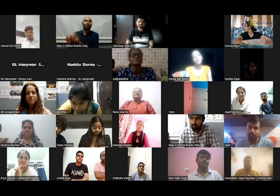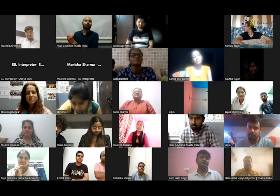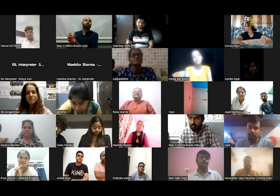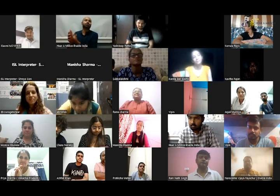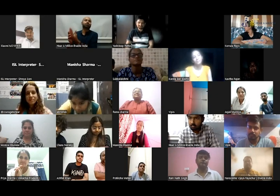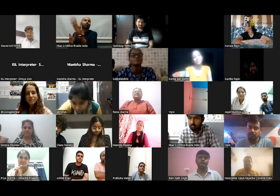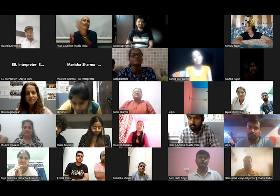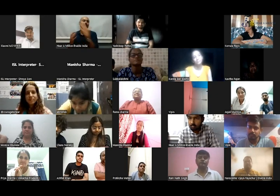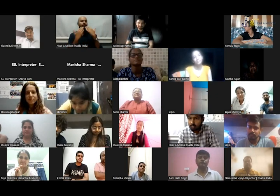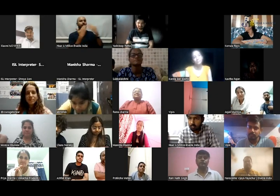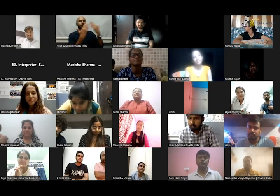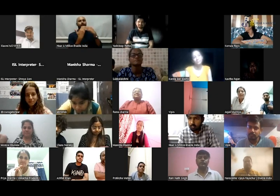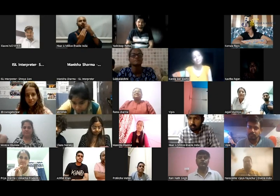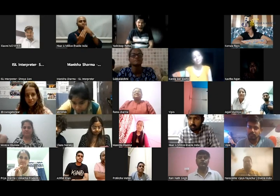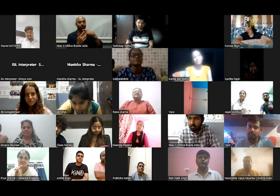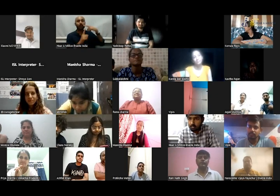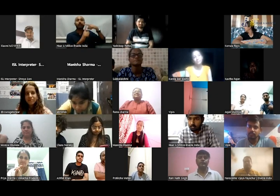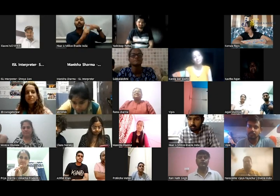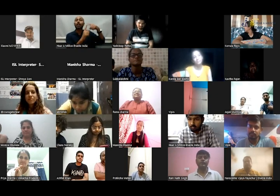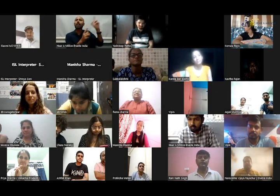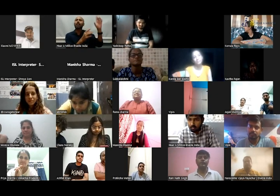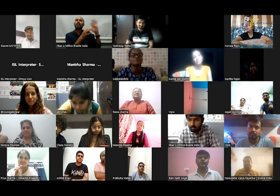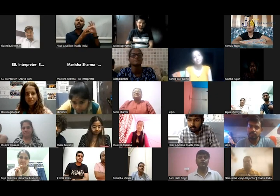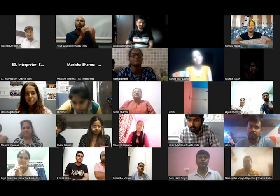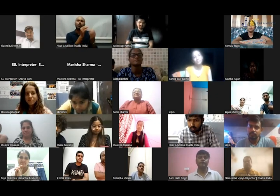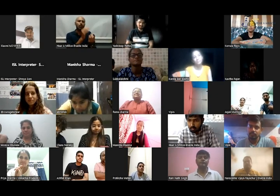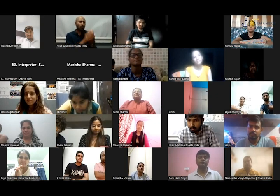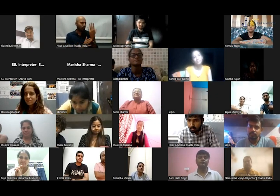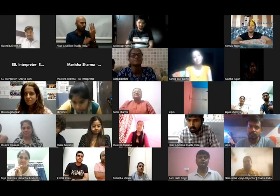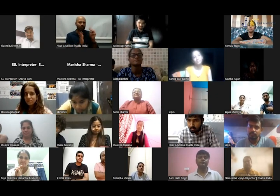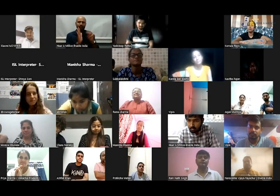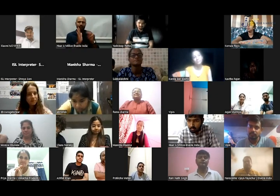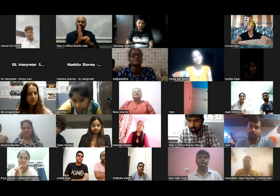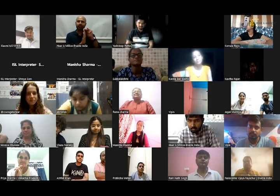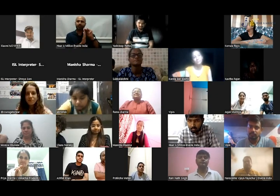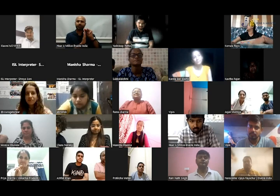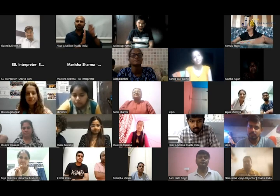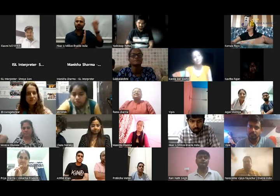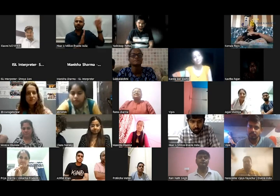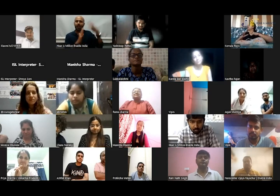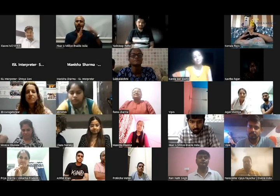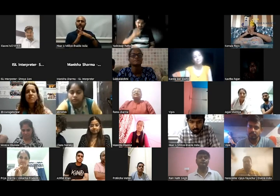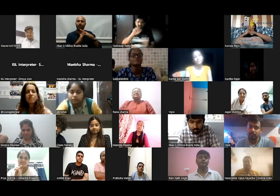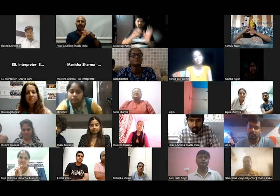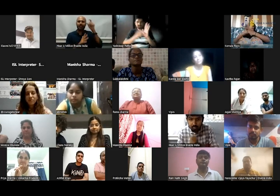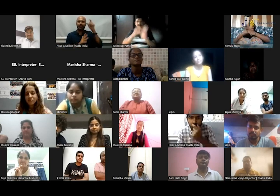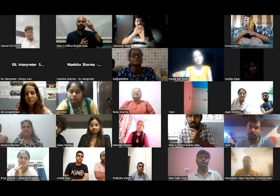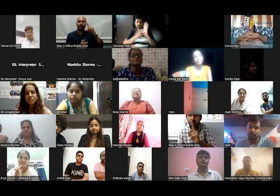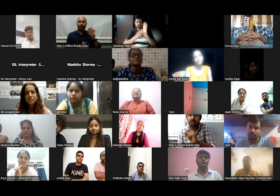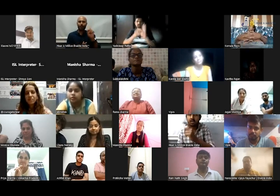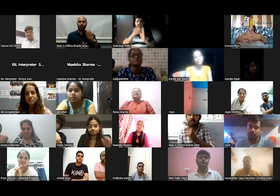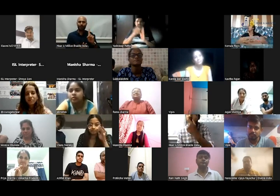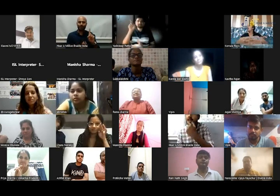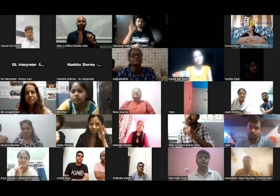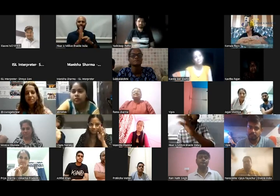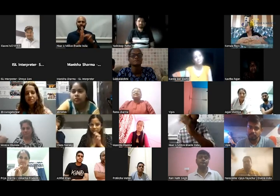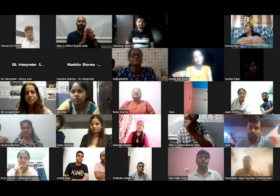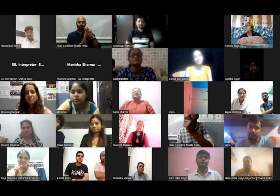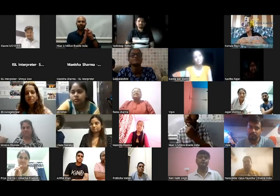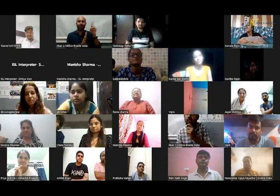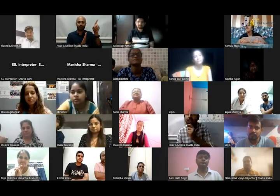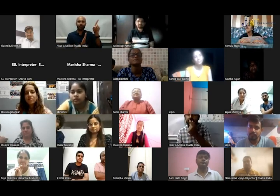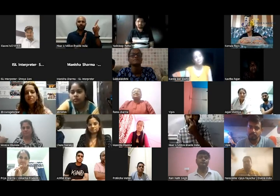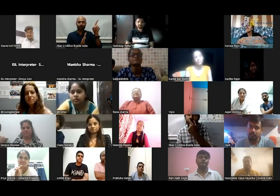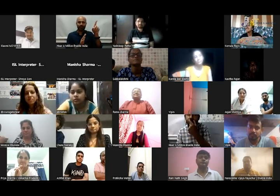And thank you, Dr. Alim, for supporting, to support Sudamini. And, she was what she